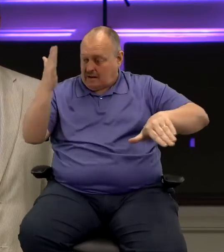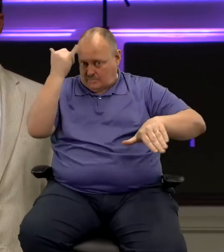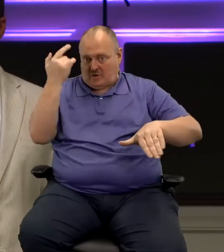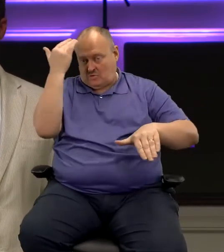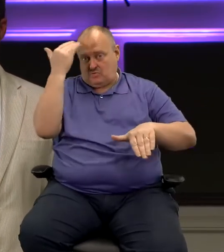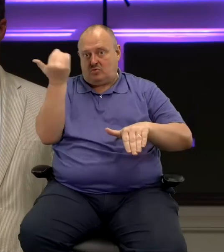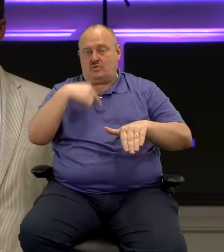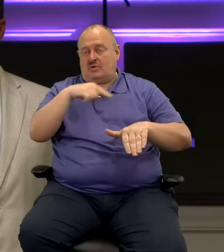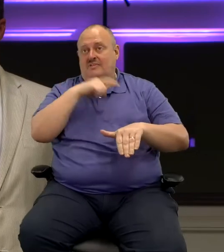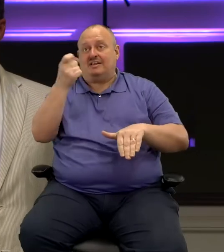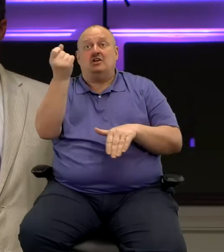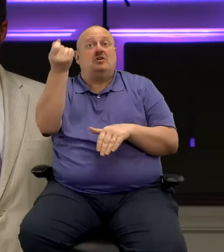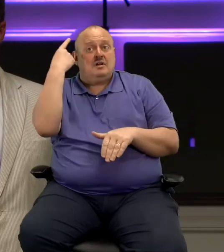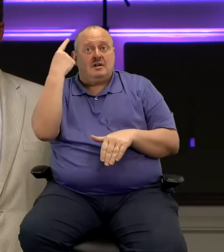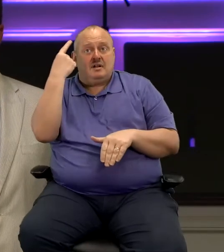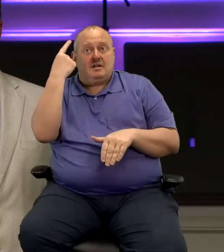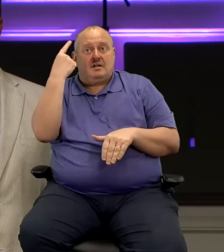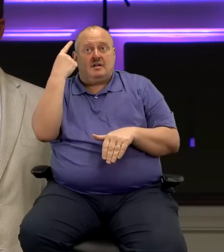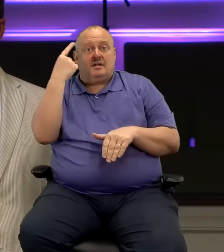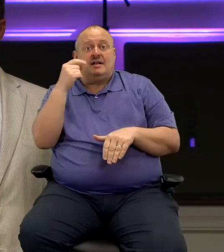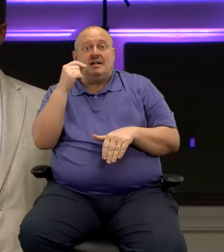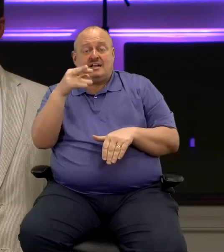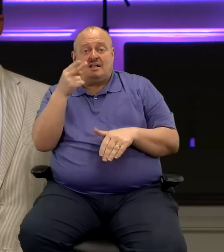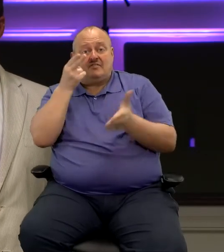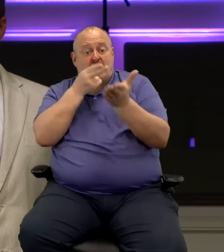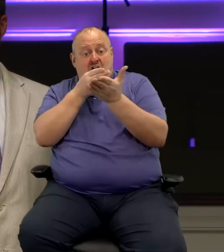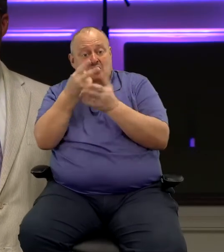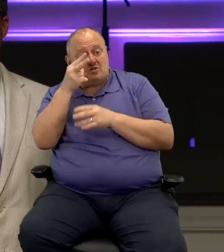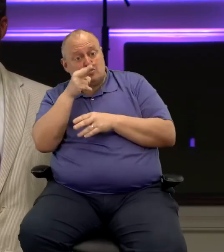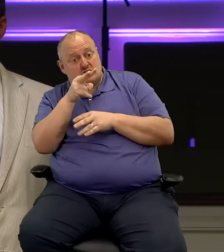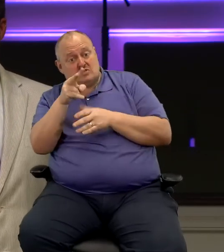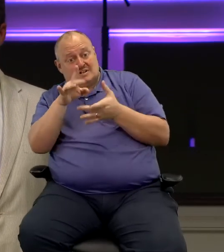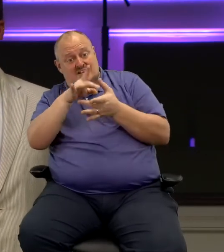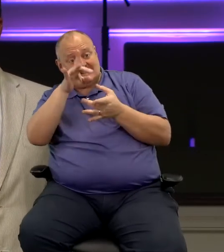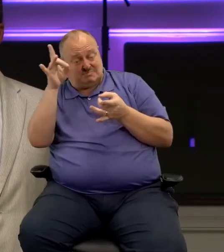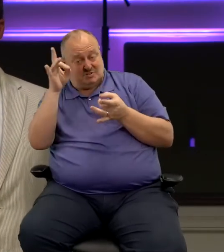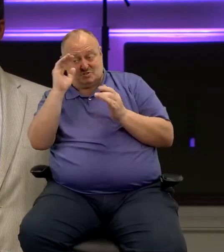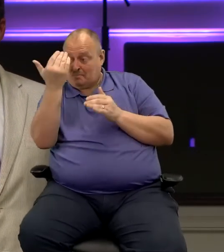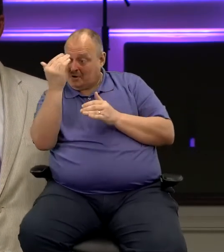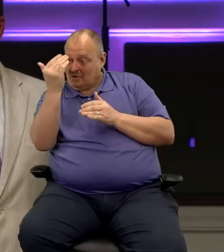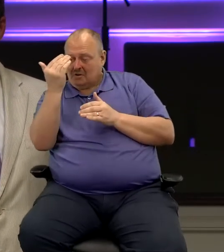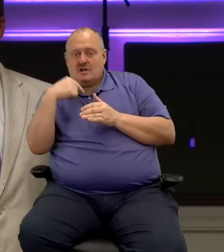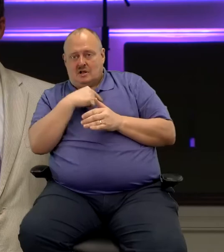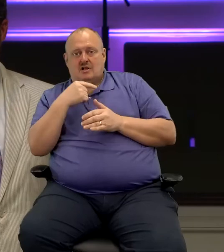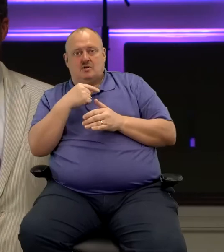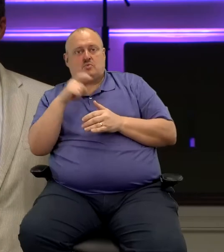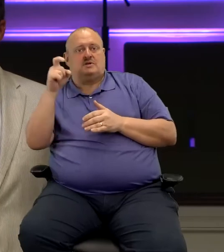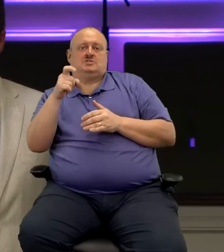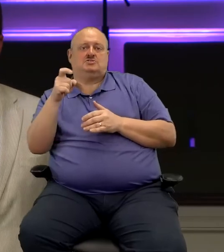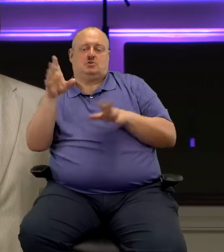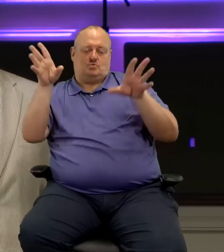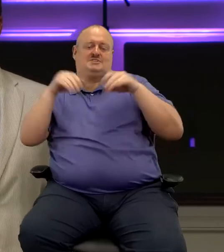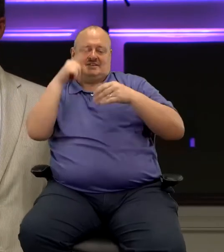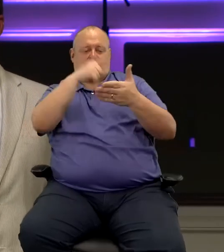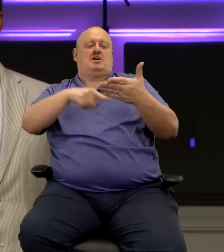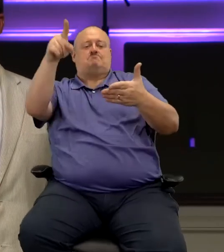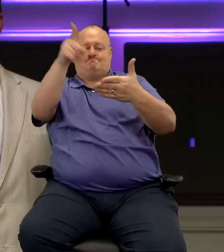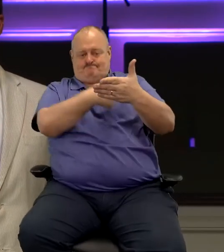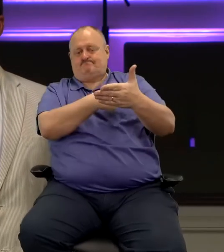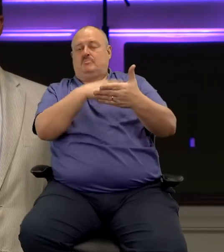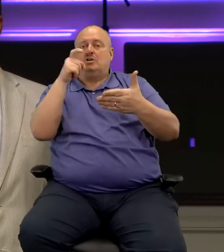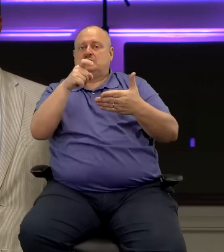us need to grasp, that if you'll take an honest look at the spiritual mirror of our life, we deserve condemnation. We deserve,